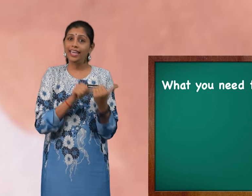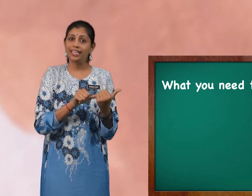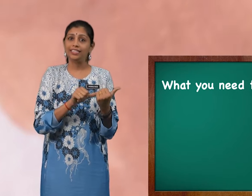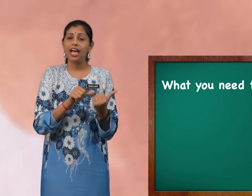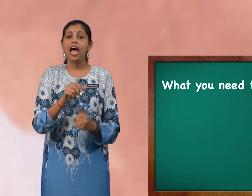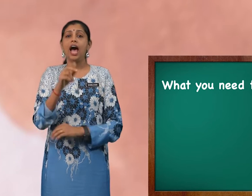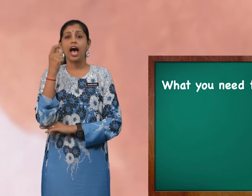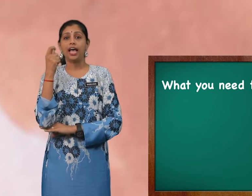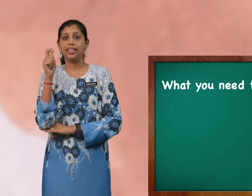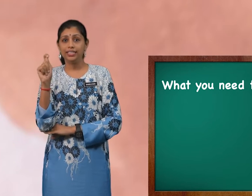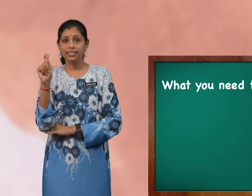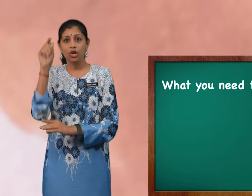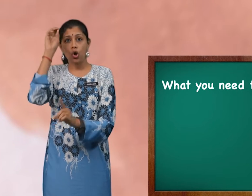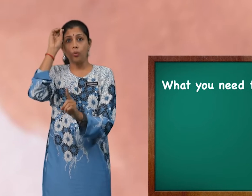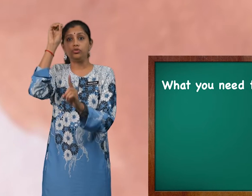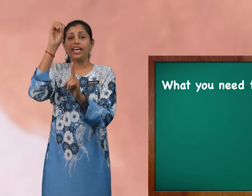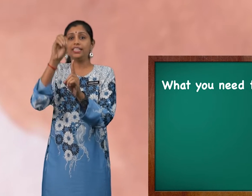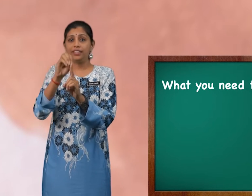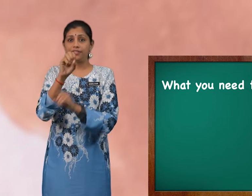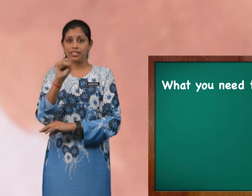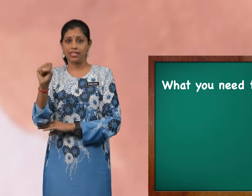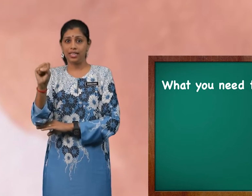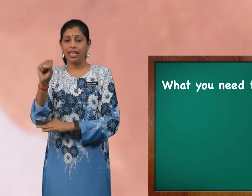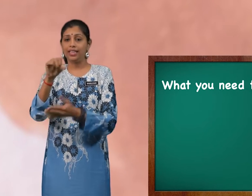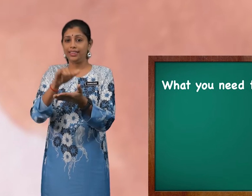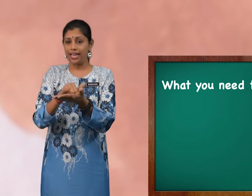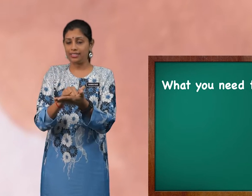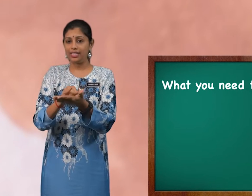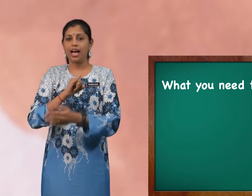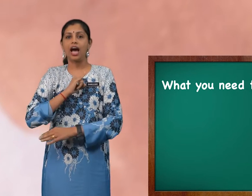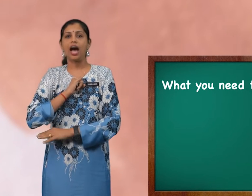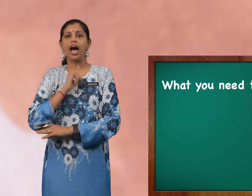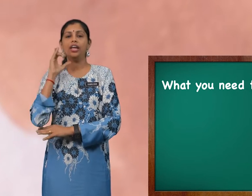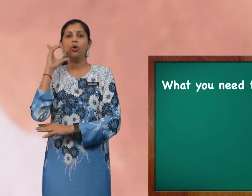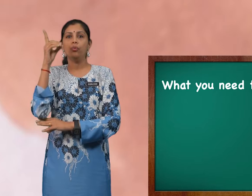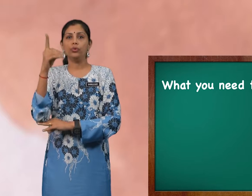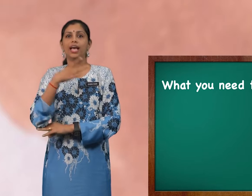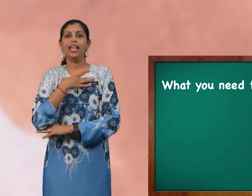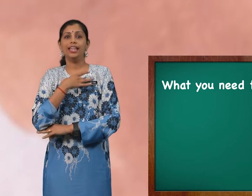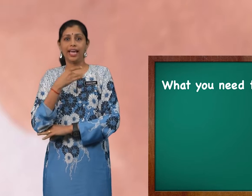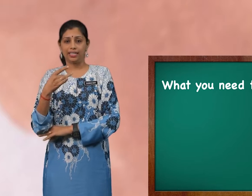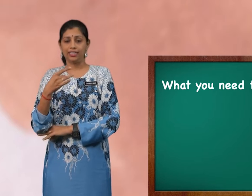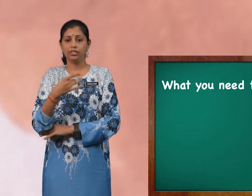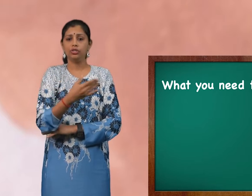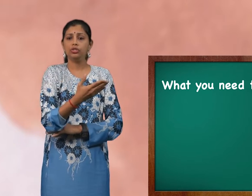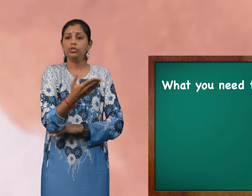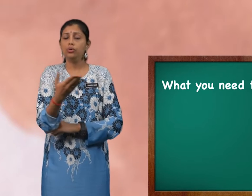here are the objectives that I would like you